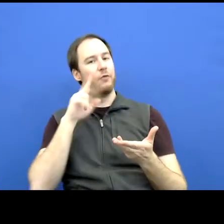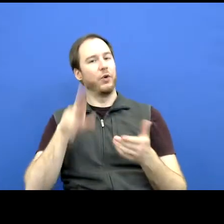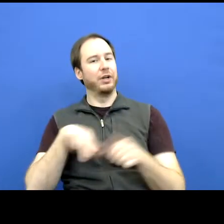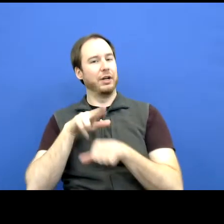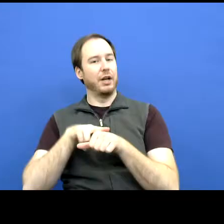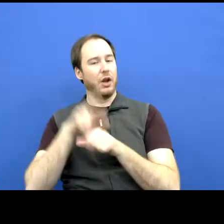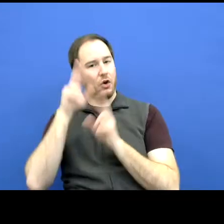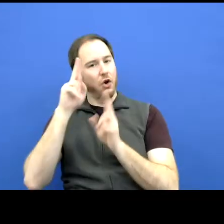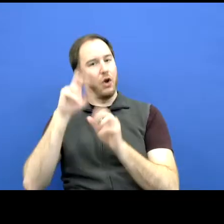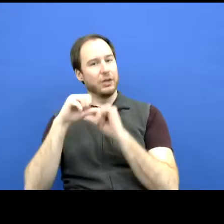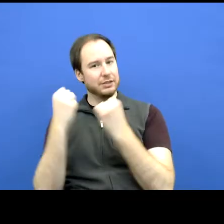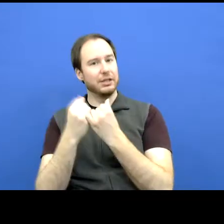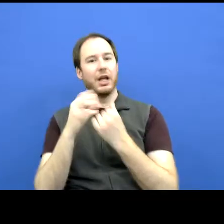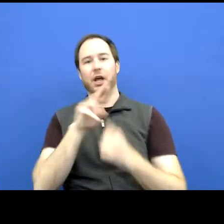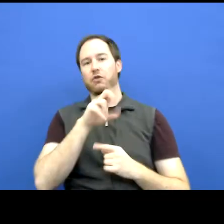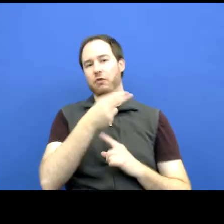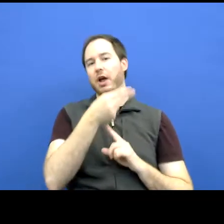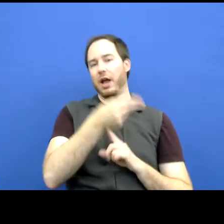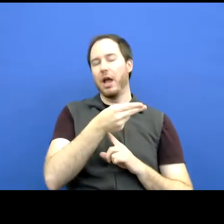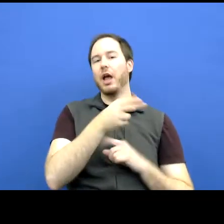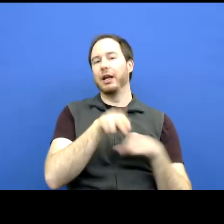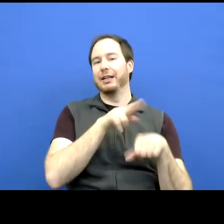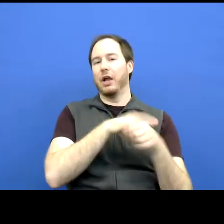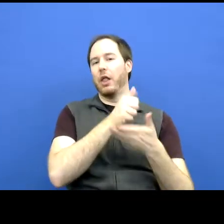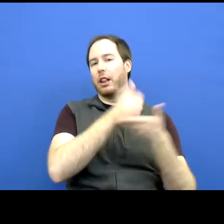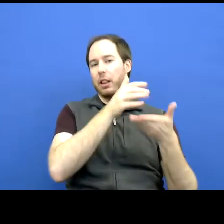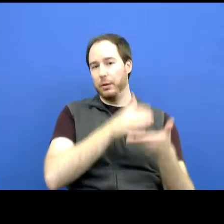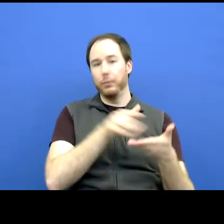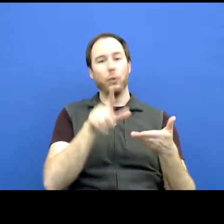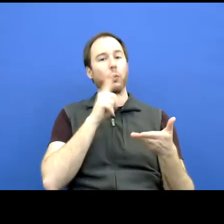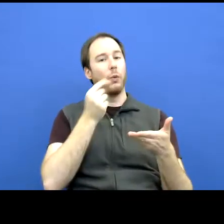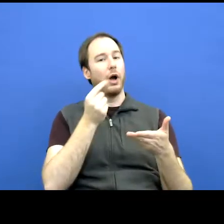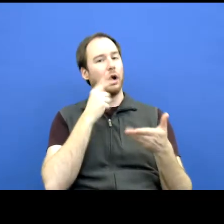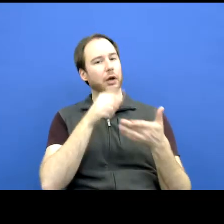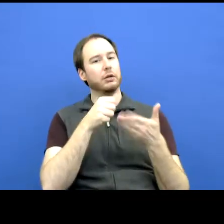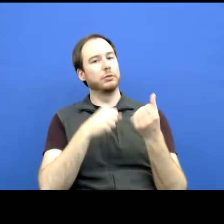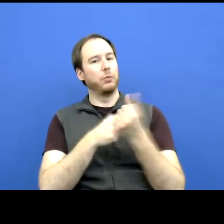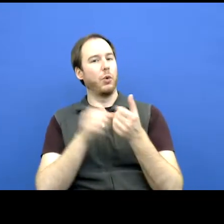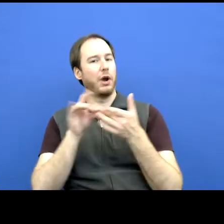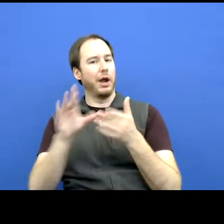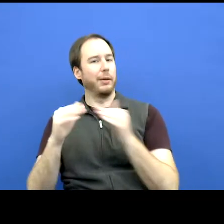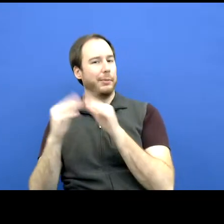Honor Society and Rush Henrietta Natural Helpers, where he supports and guides his peers.